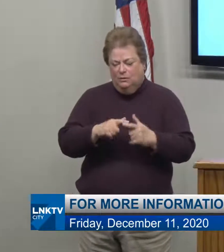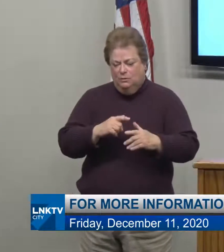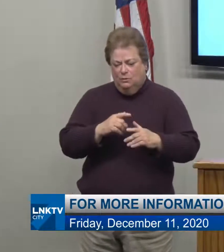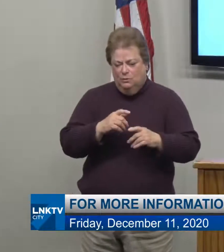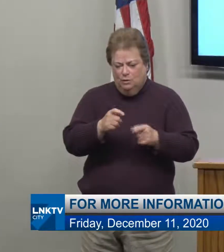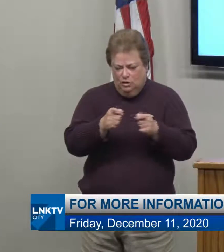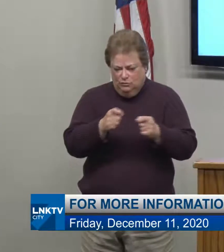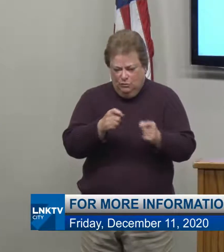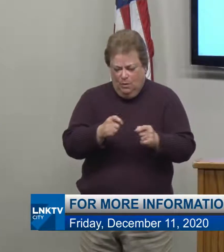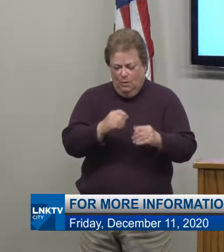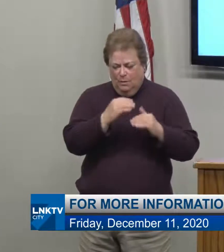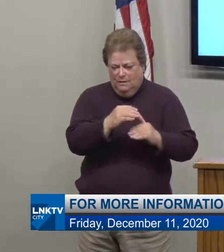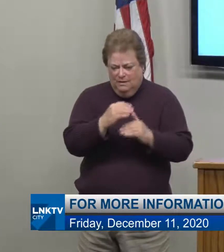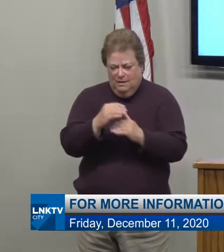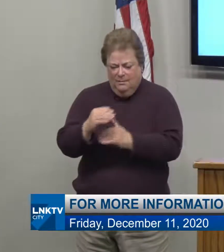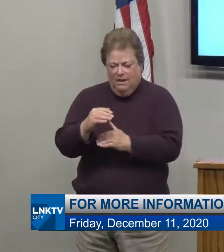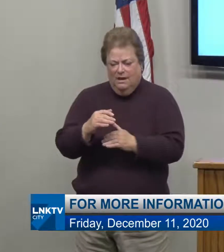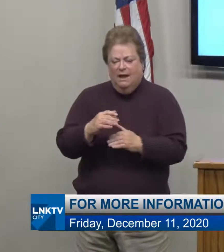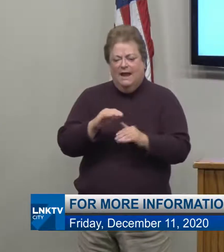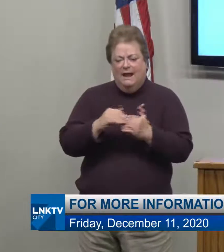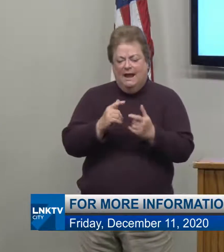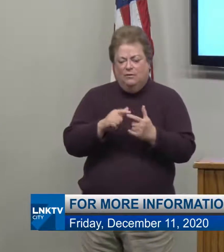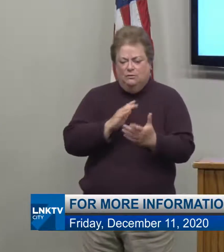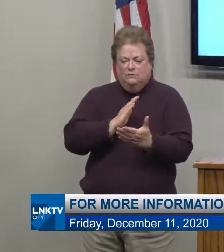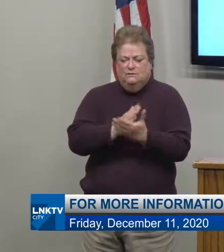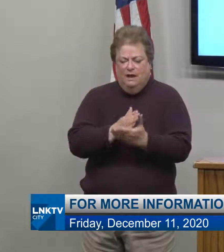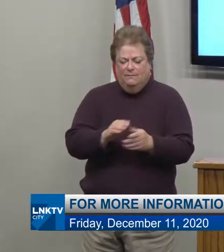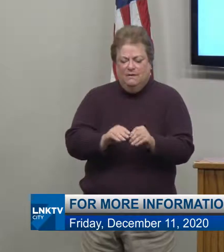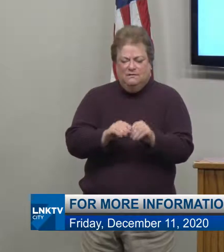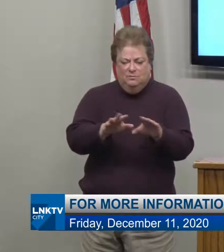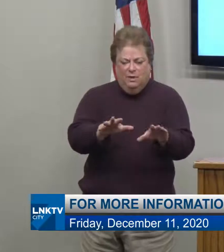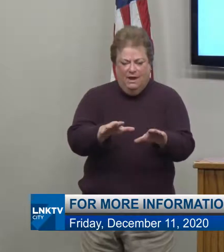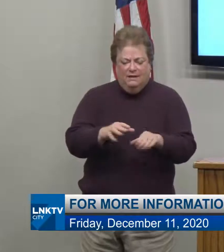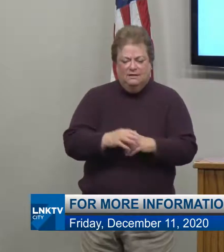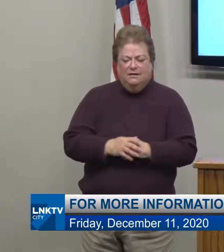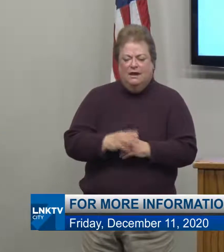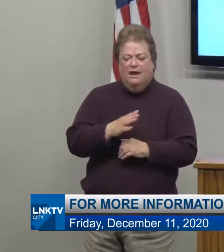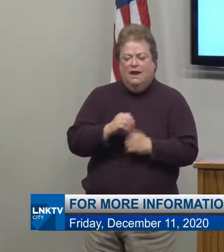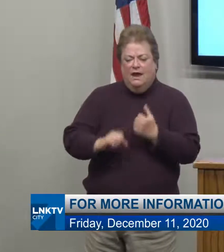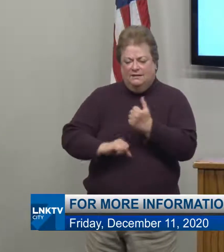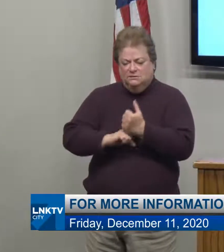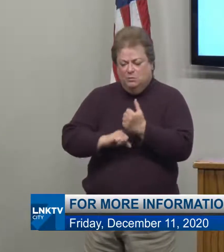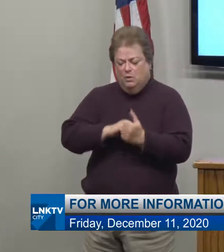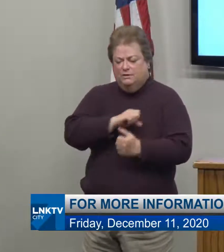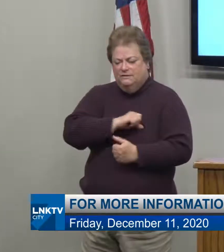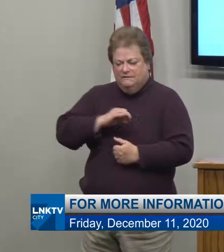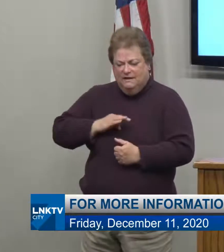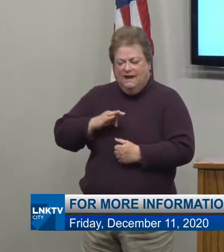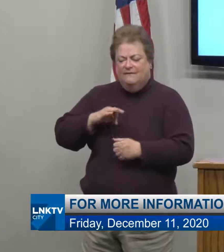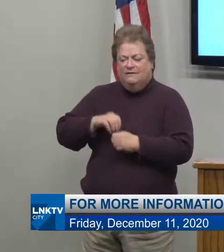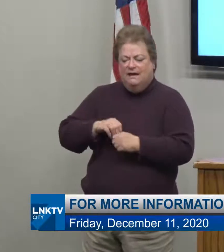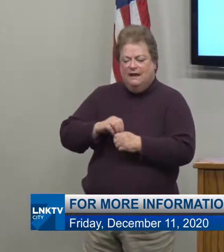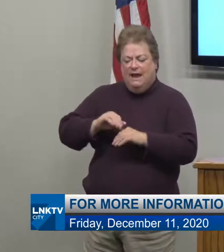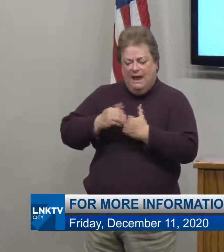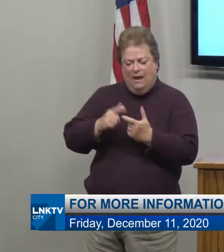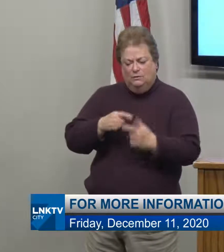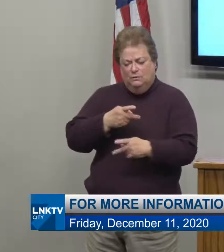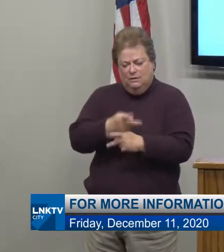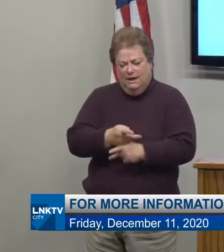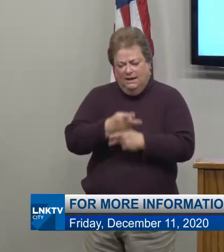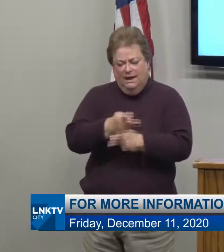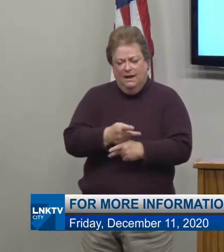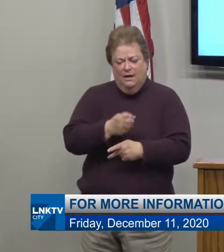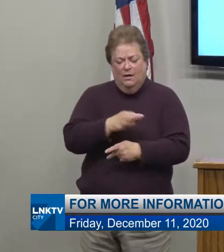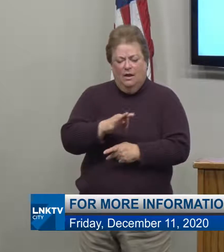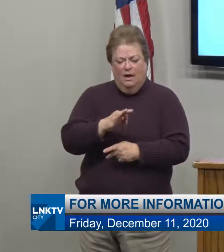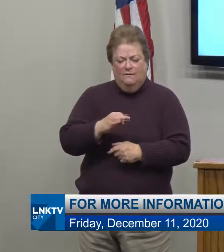and protocols needed to mitigate the spread of the virus and support the staff in the care of the residents